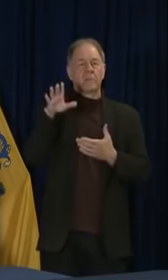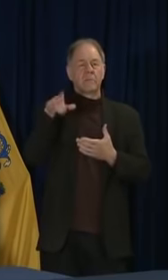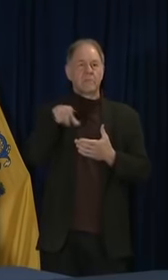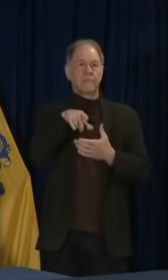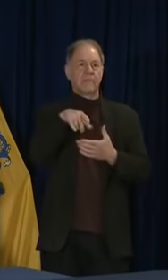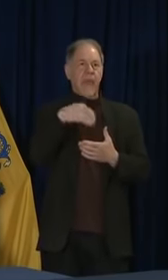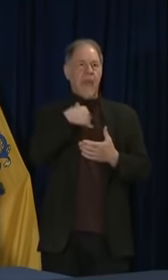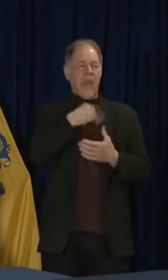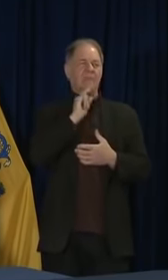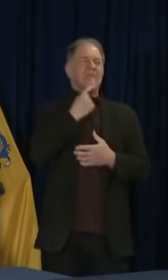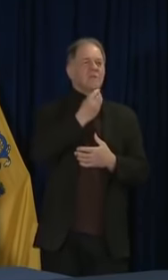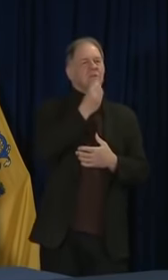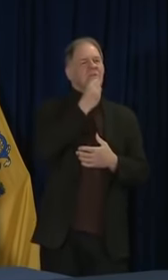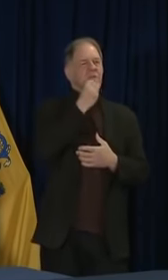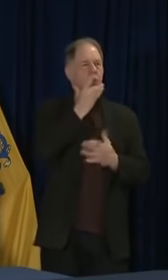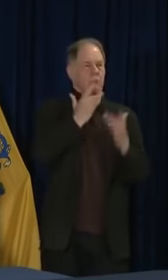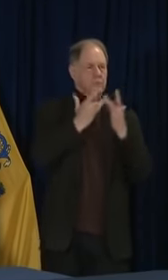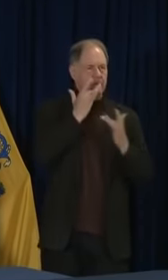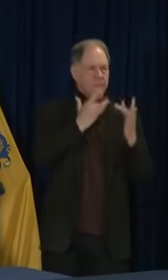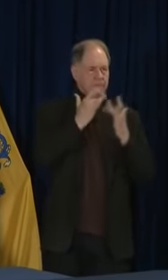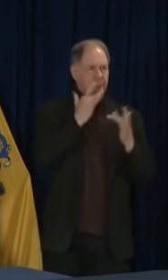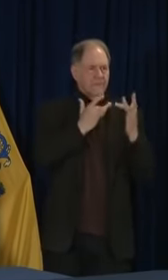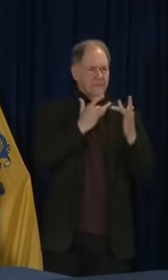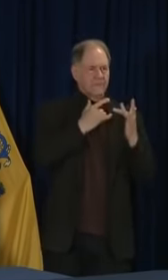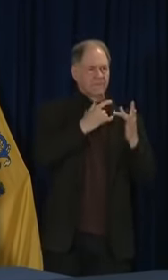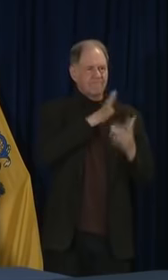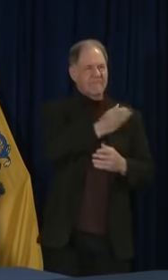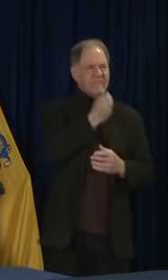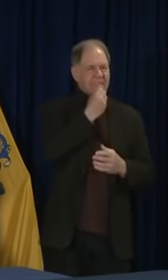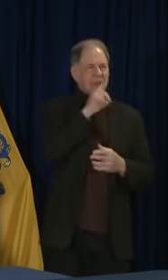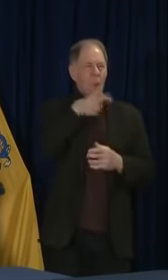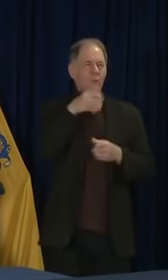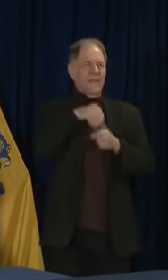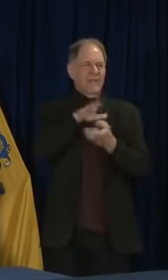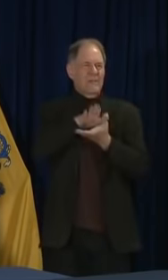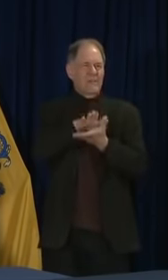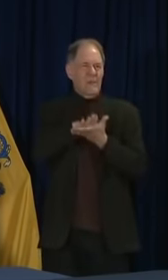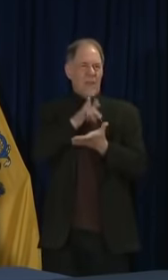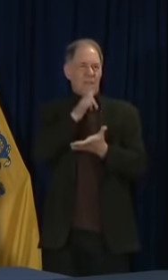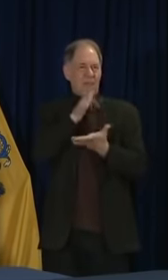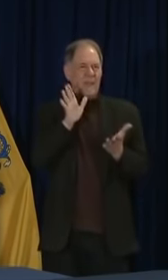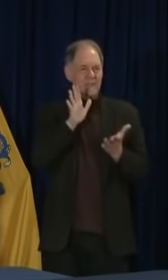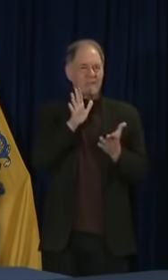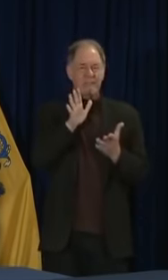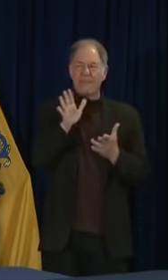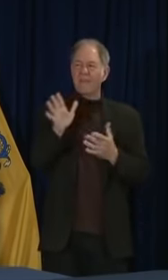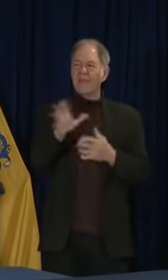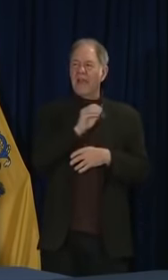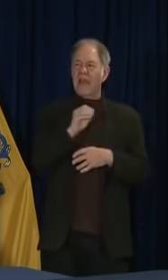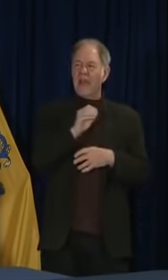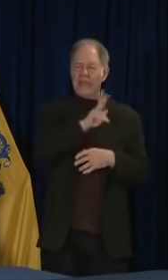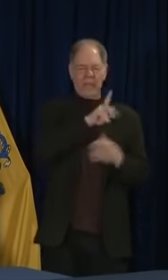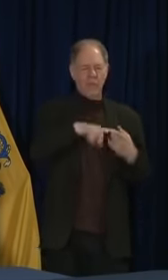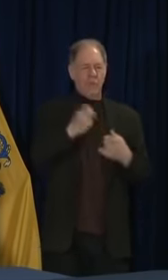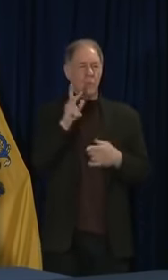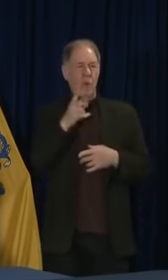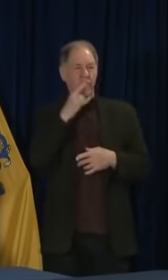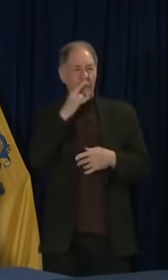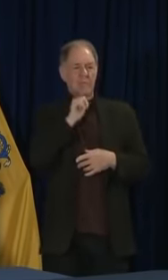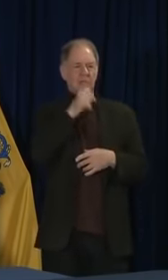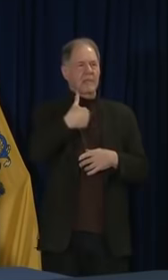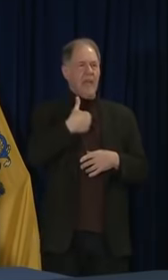I think based on a survey that you had done, 259,000 of our K through 12 kids in this case didn't